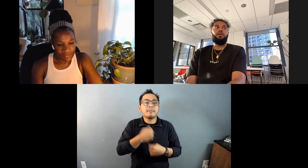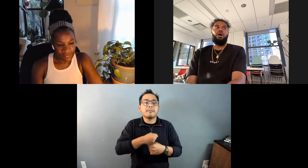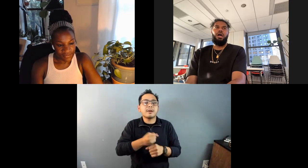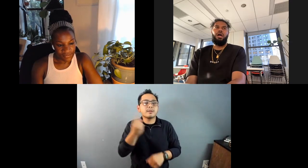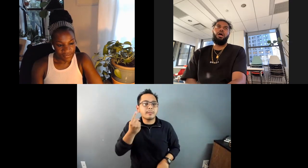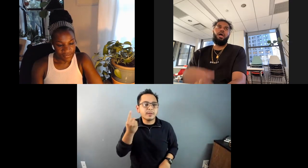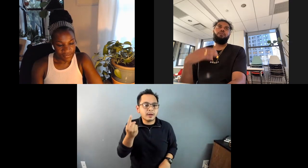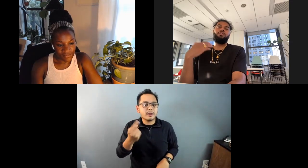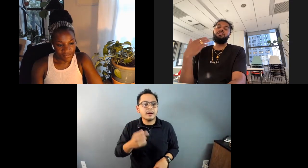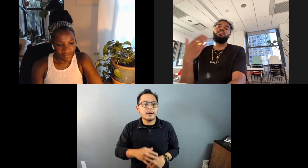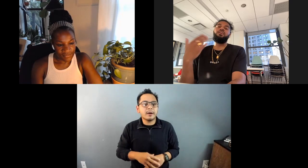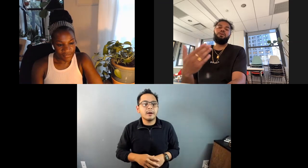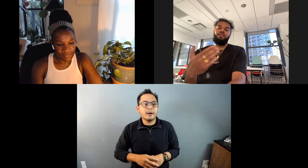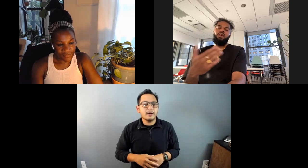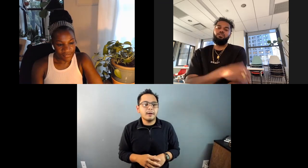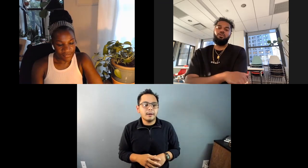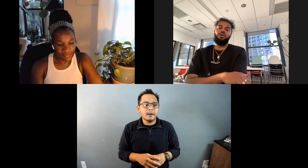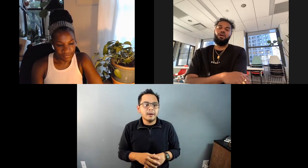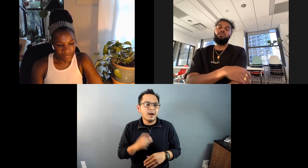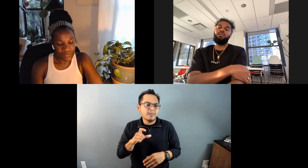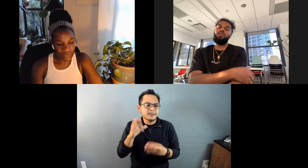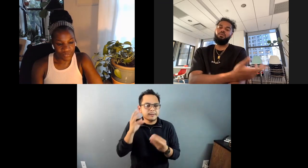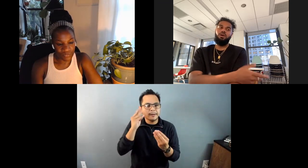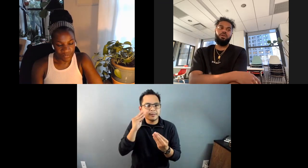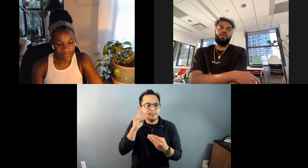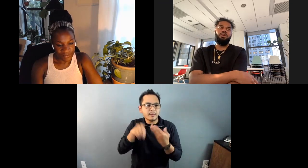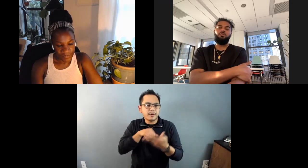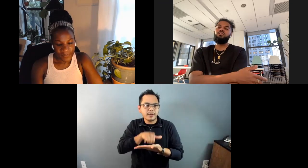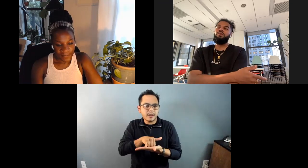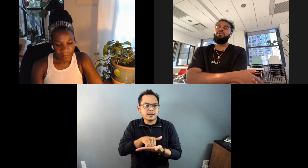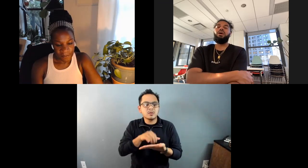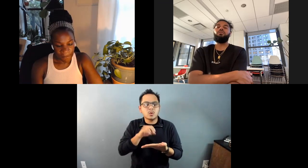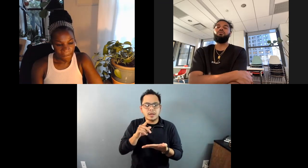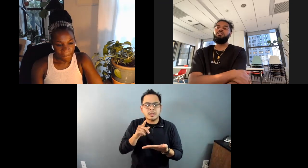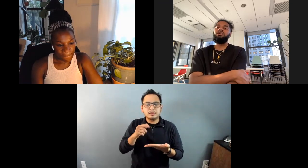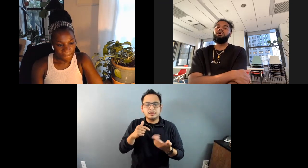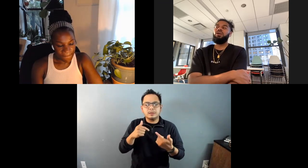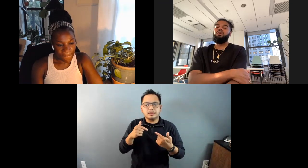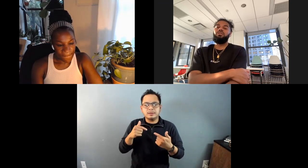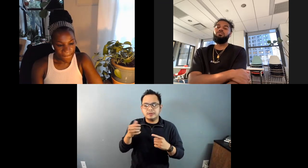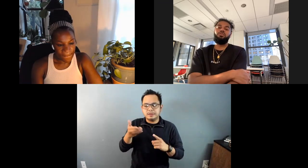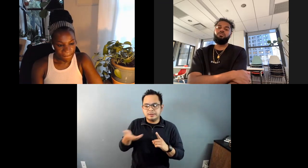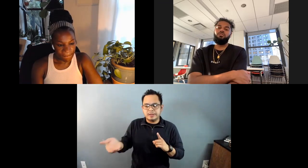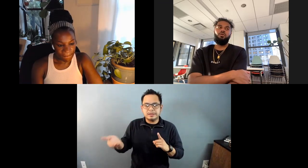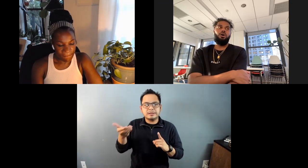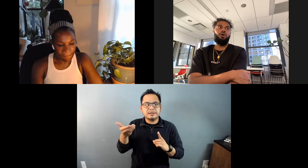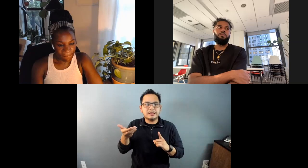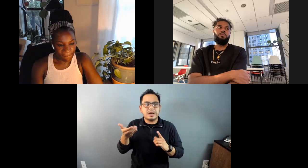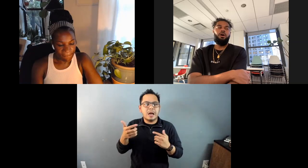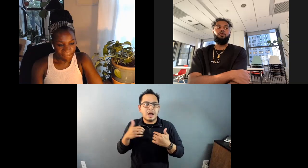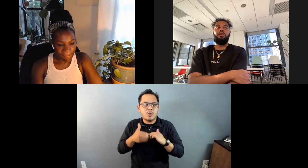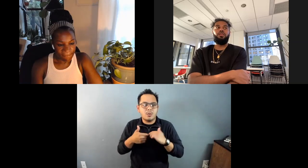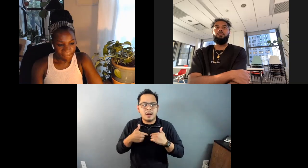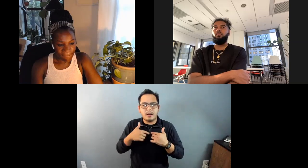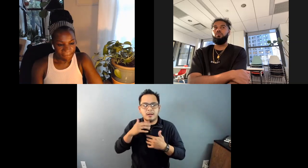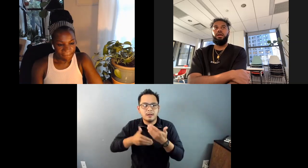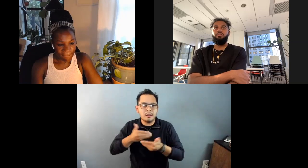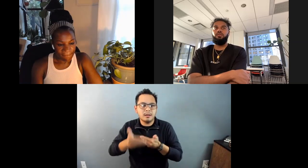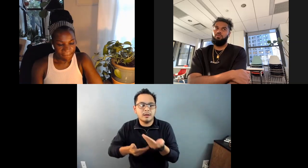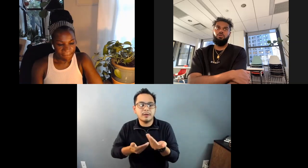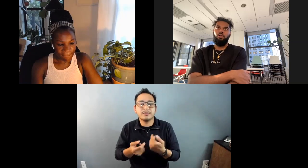with Anik Khan, which is, Infatuation's biggest food festival. And they held it for the first time in Queens back in